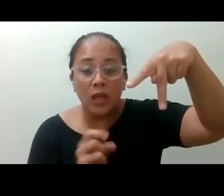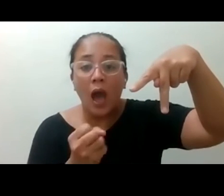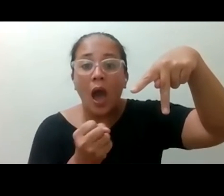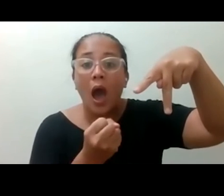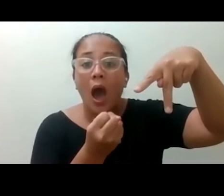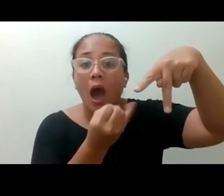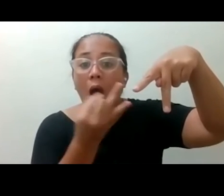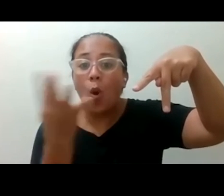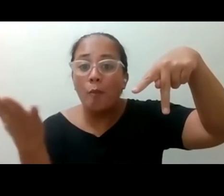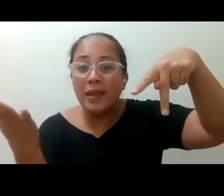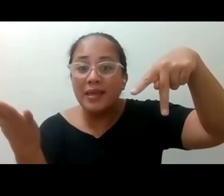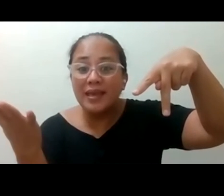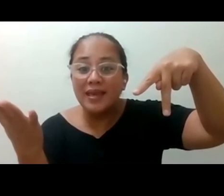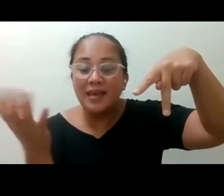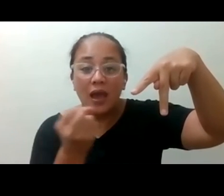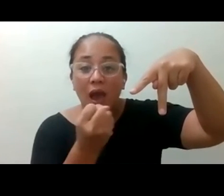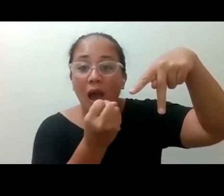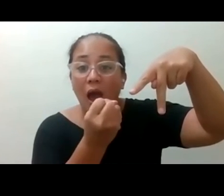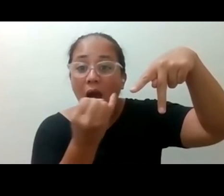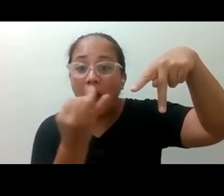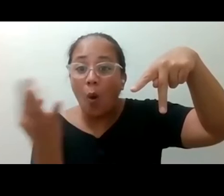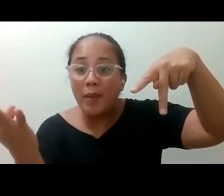is that amount.